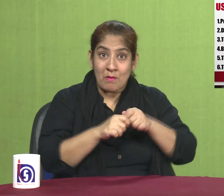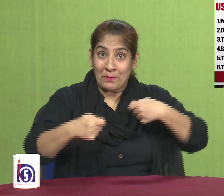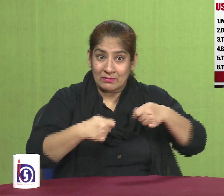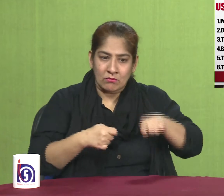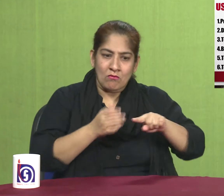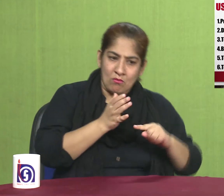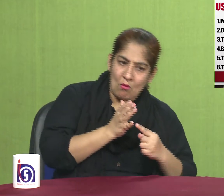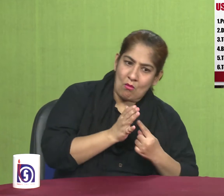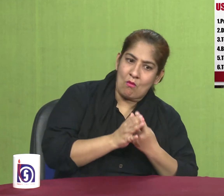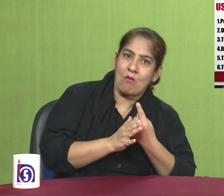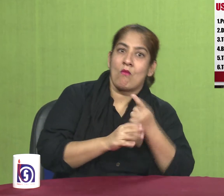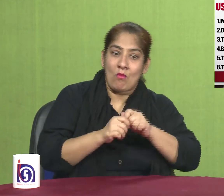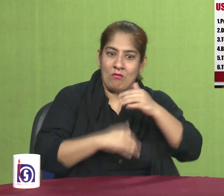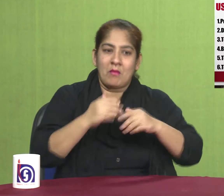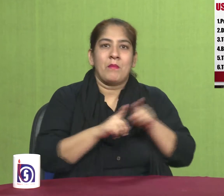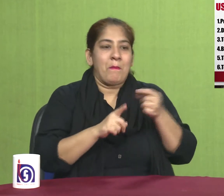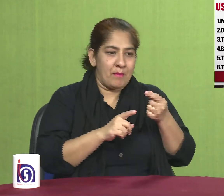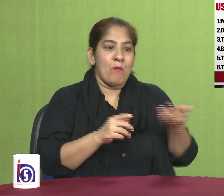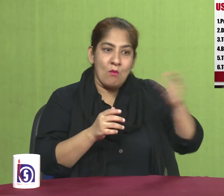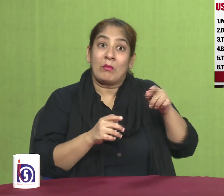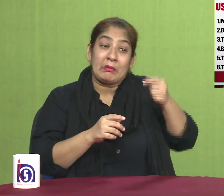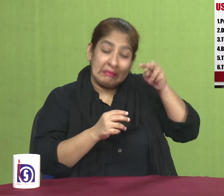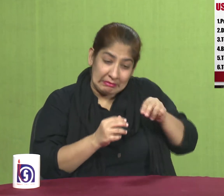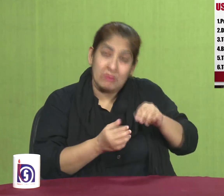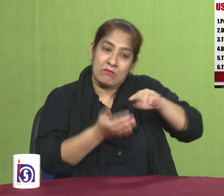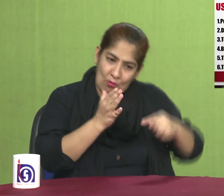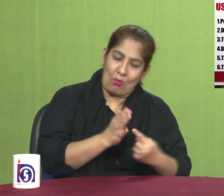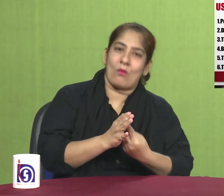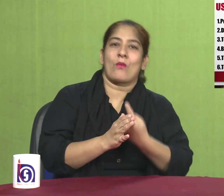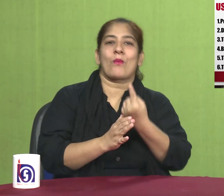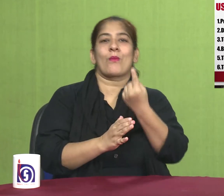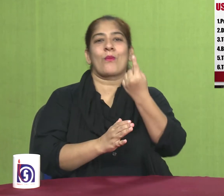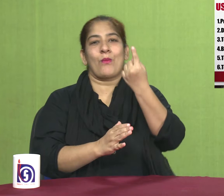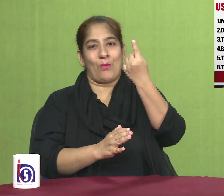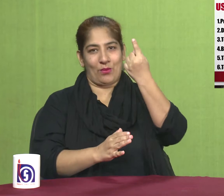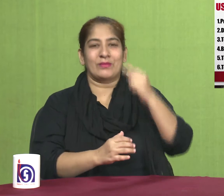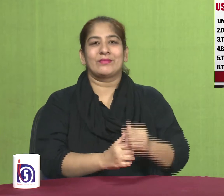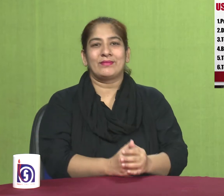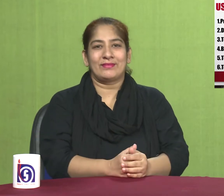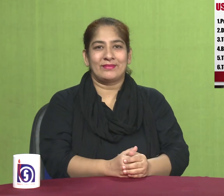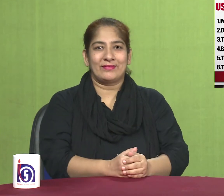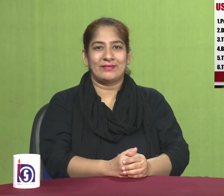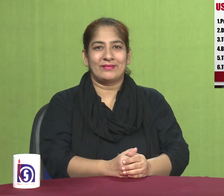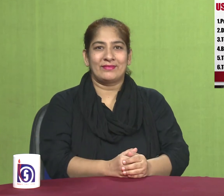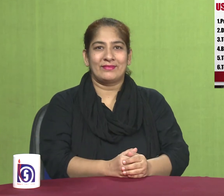The third point explains about the finances used to fund business growth.